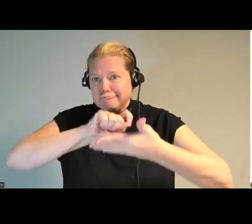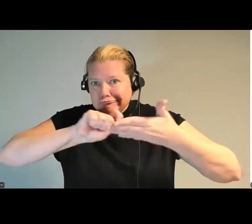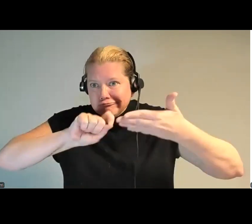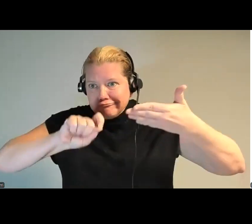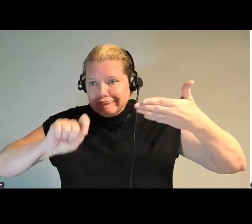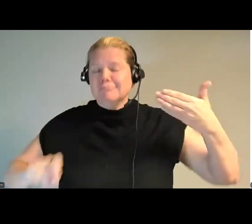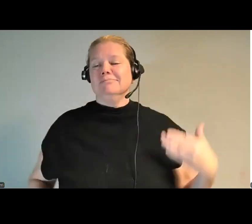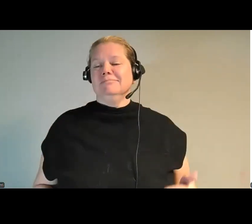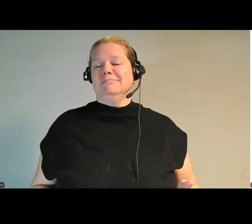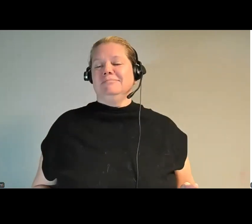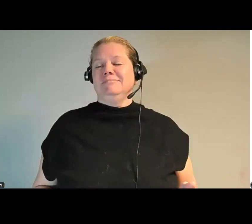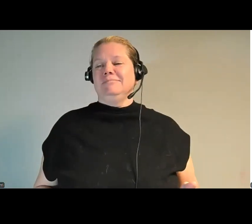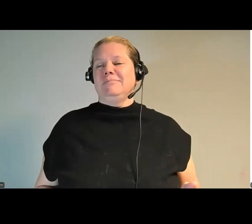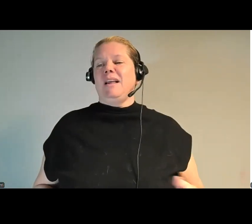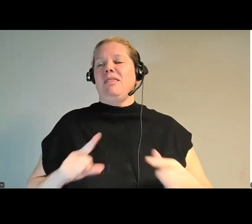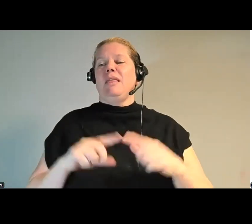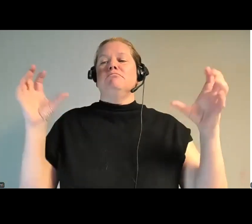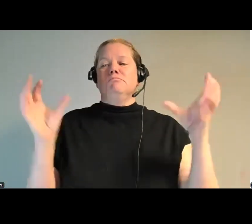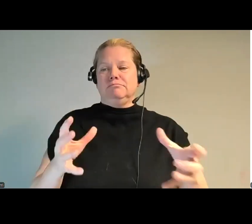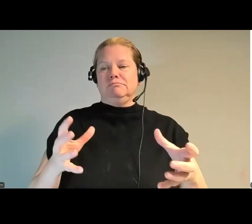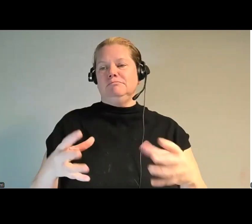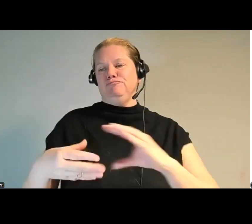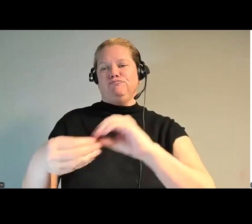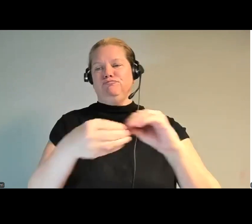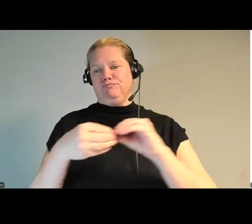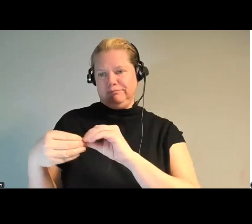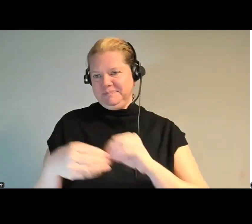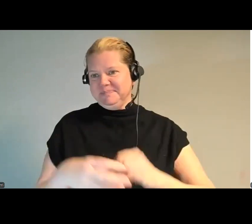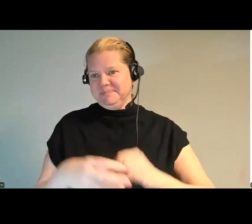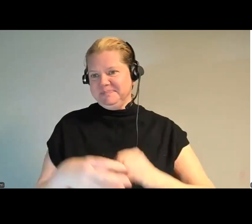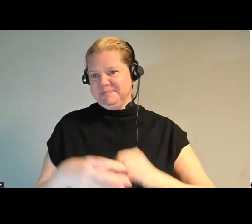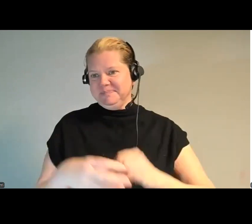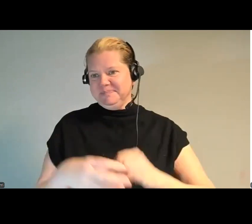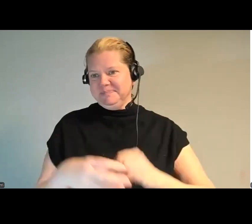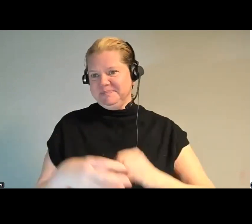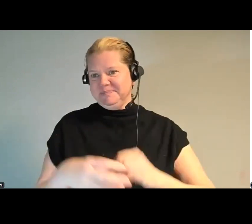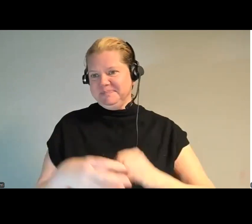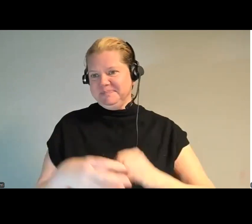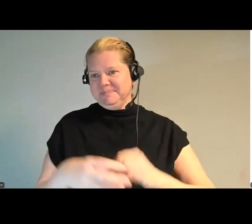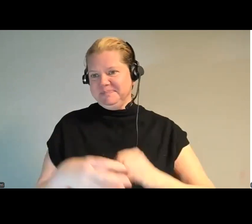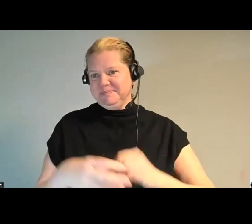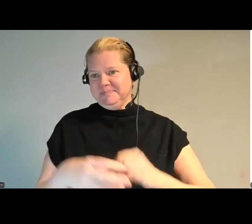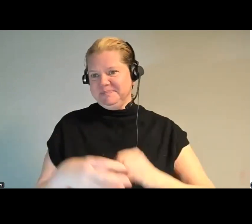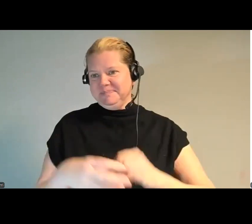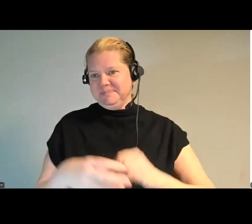and we'll have a quick share out after the breakout rooms about what people discussed.